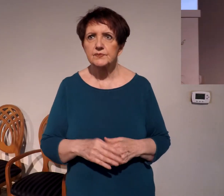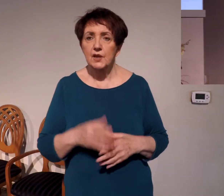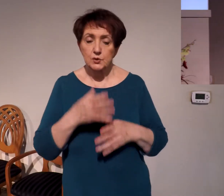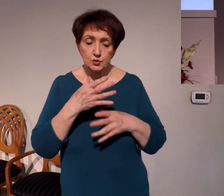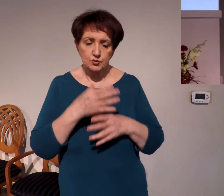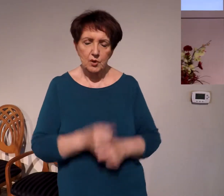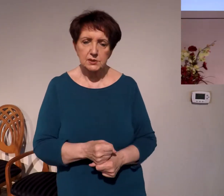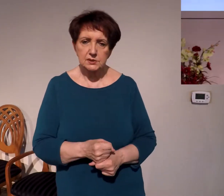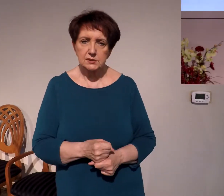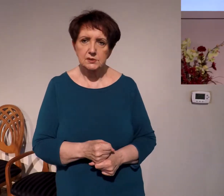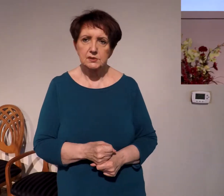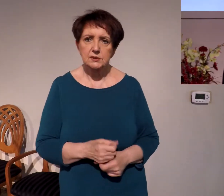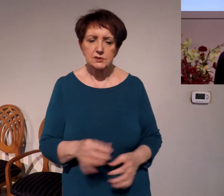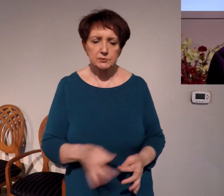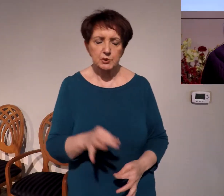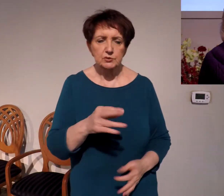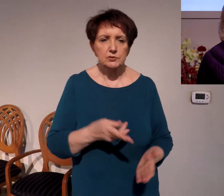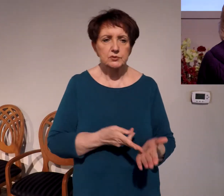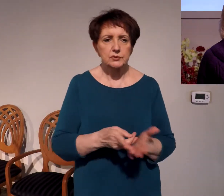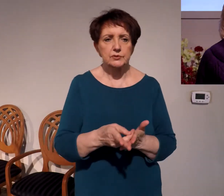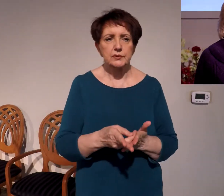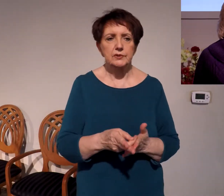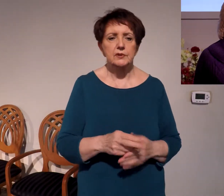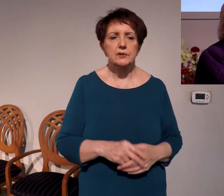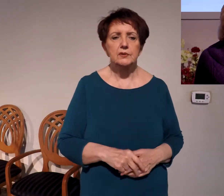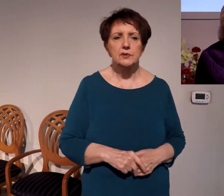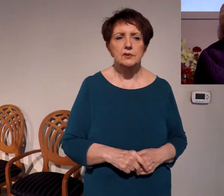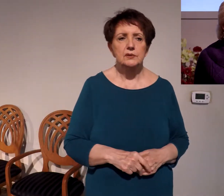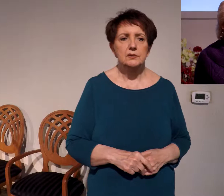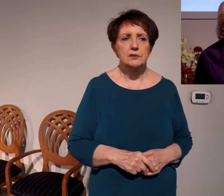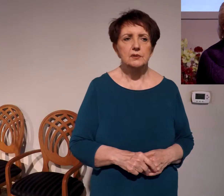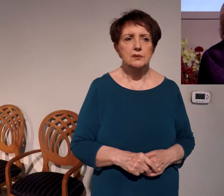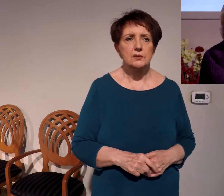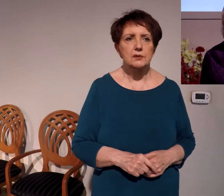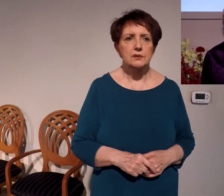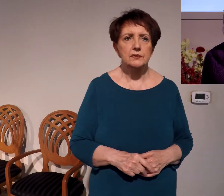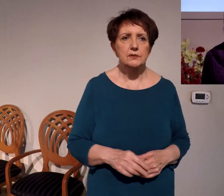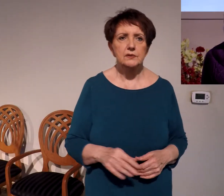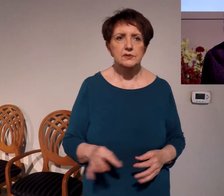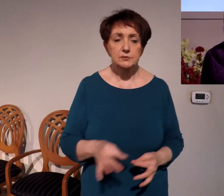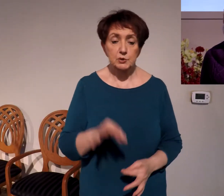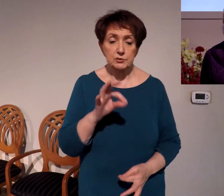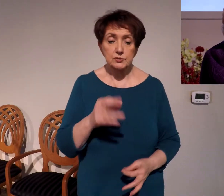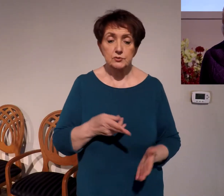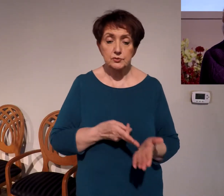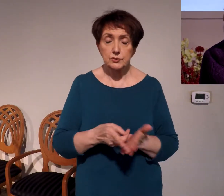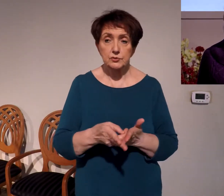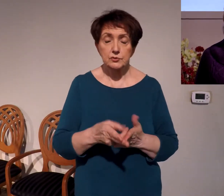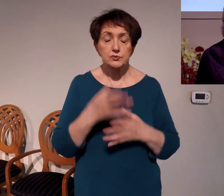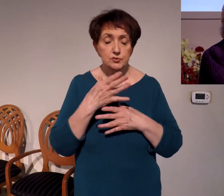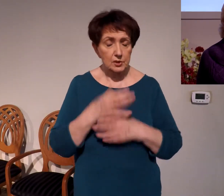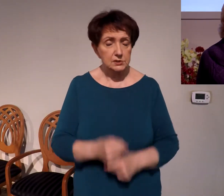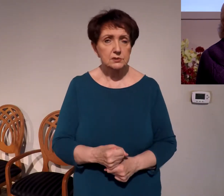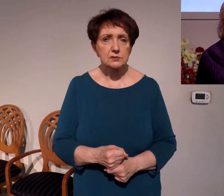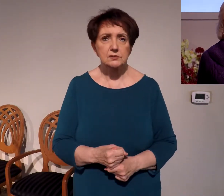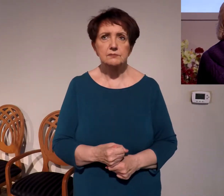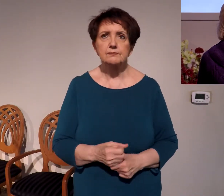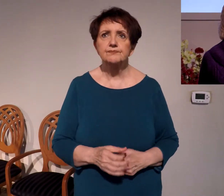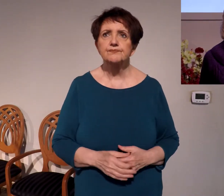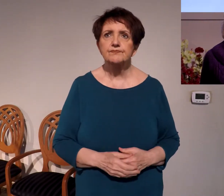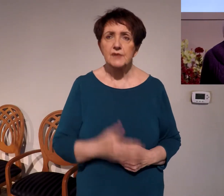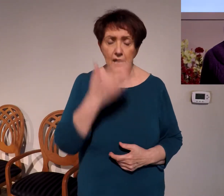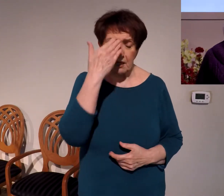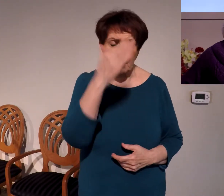Trust the spiritual truth. Trust the spiritual truth. Well, I don't know how it's going to work